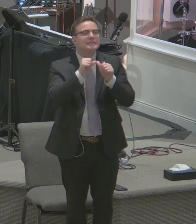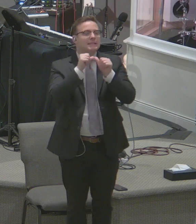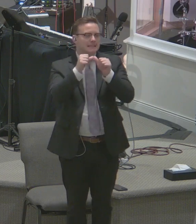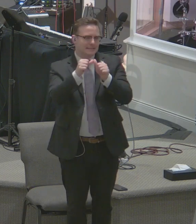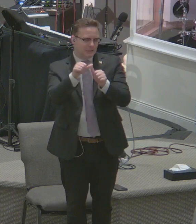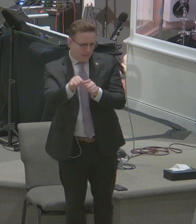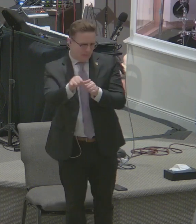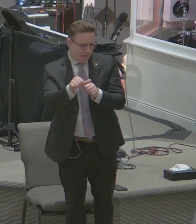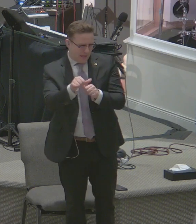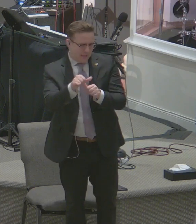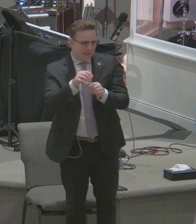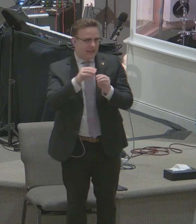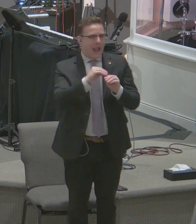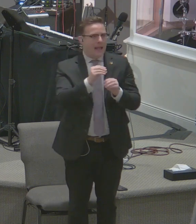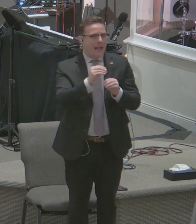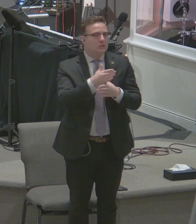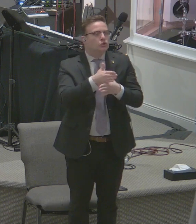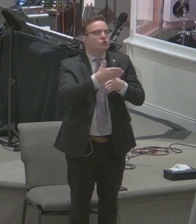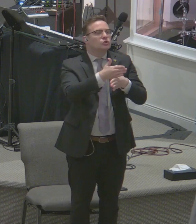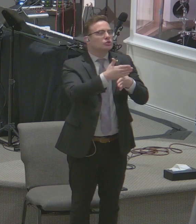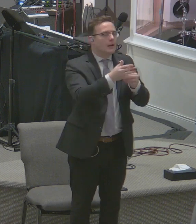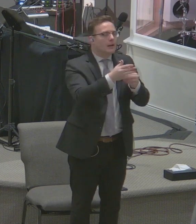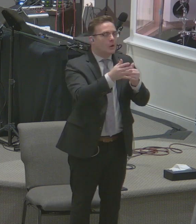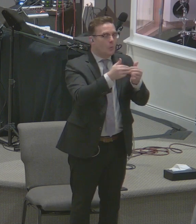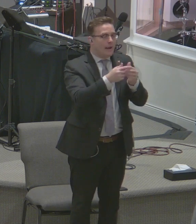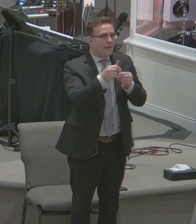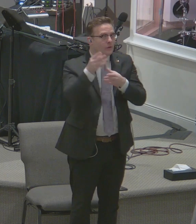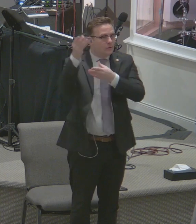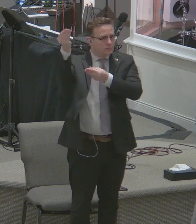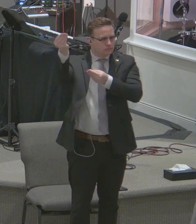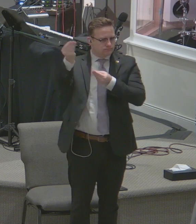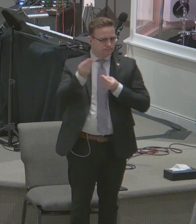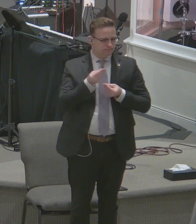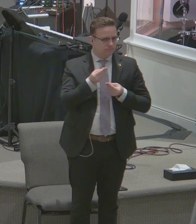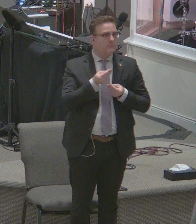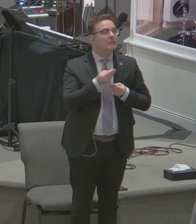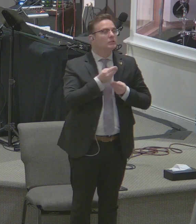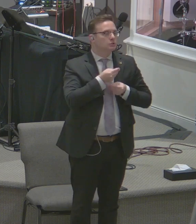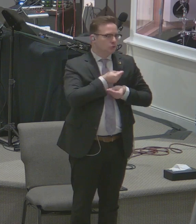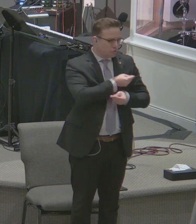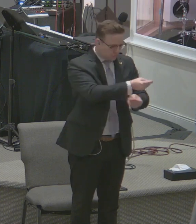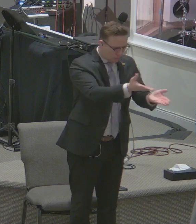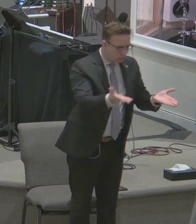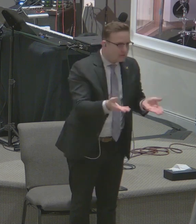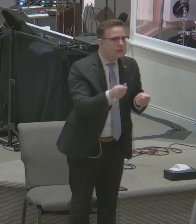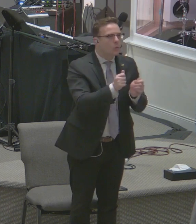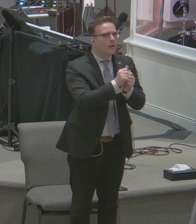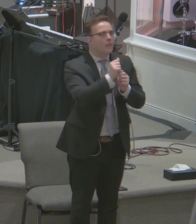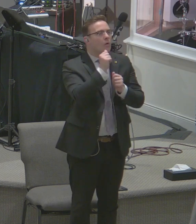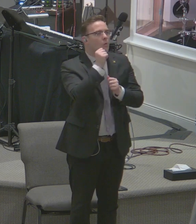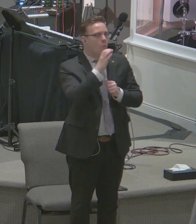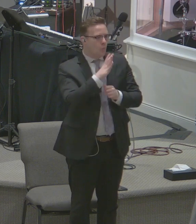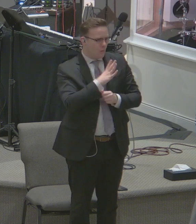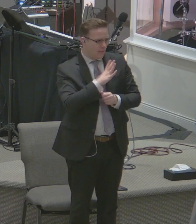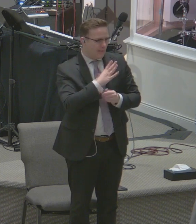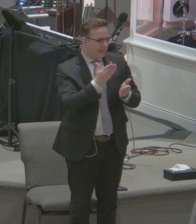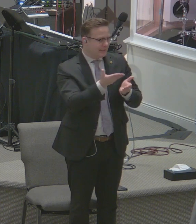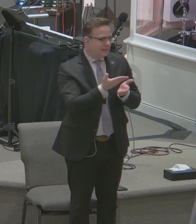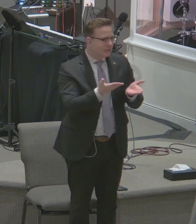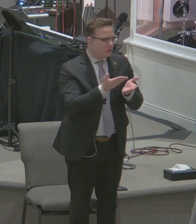in imparting what she learned from her mother to many other women in this church. She's mentoring as